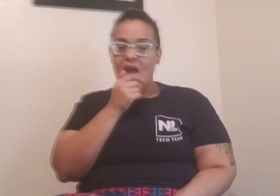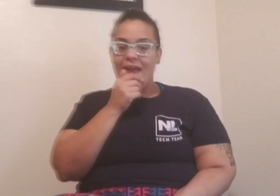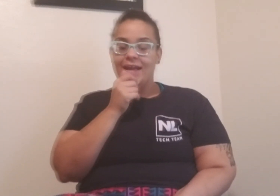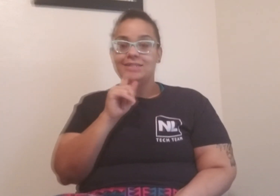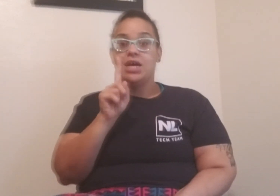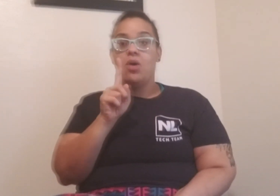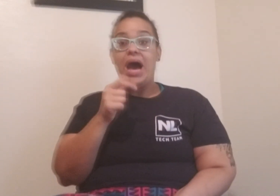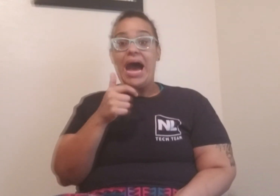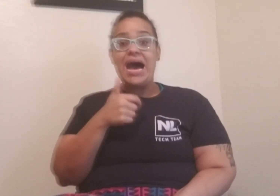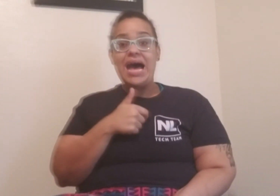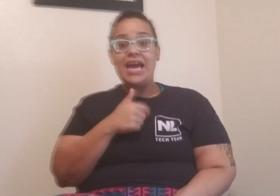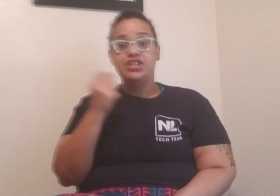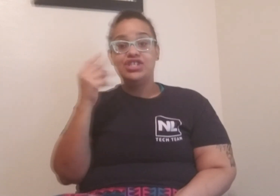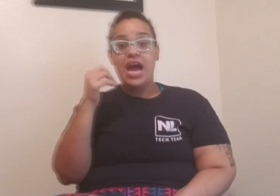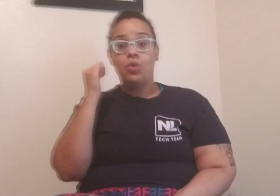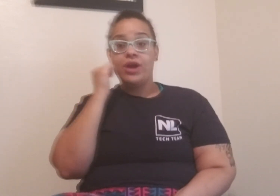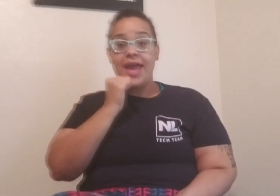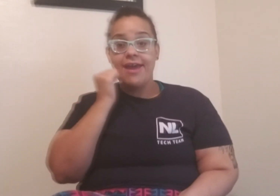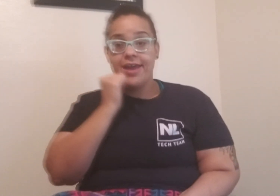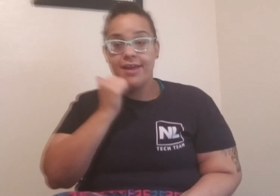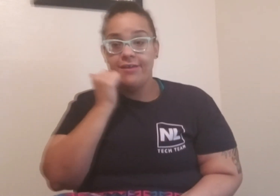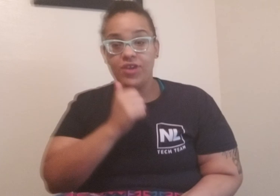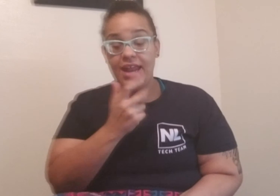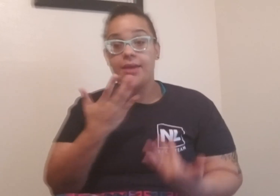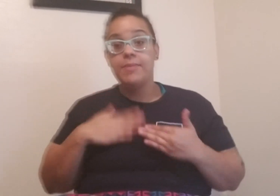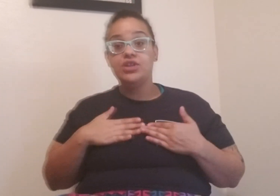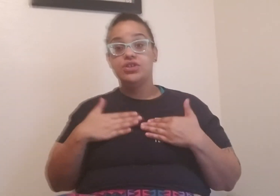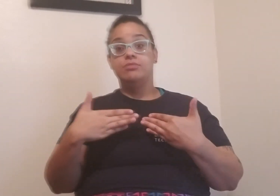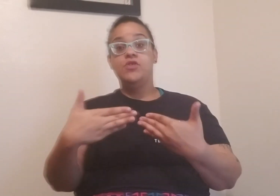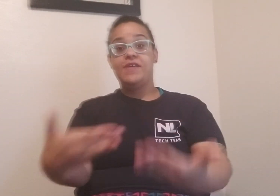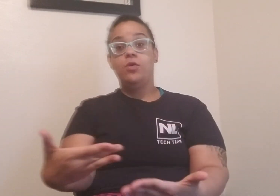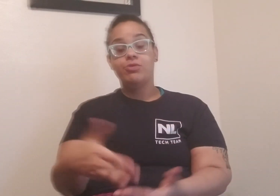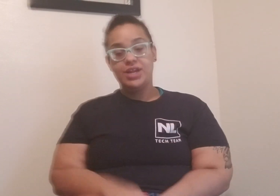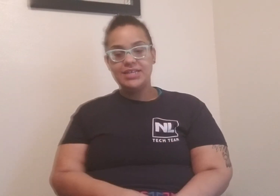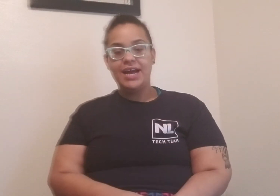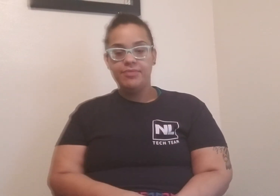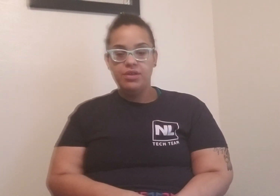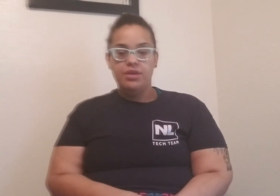Okay, so I shower every day, means you're moving forward in time.